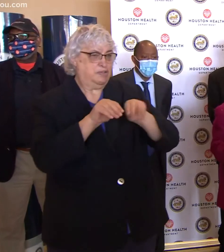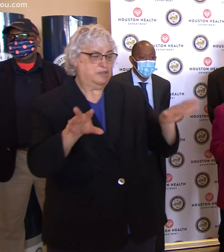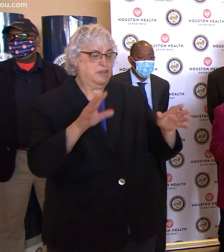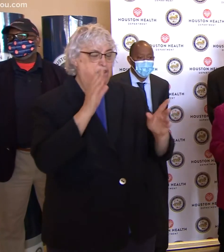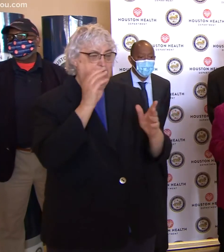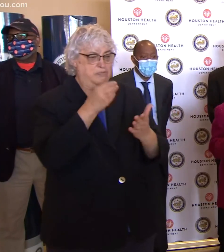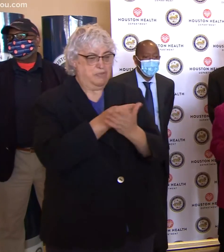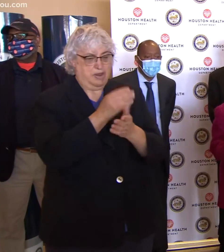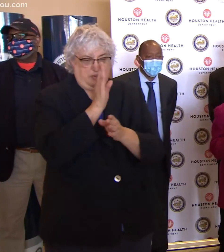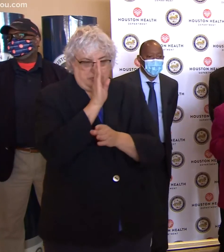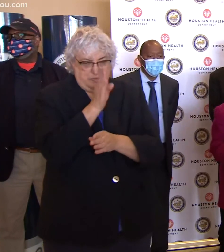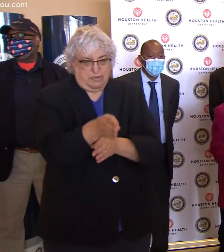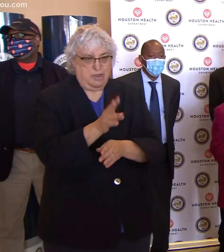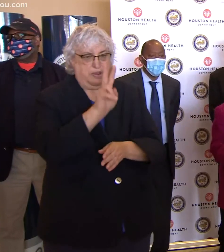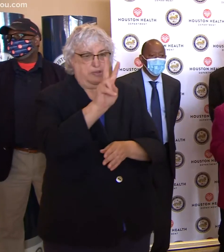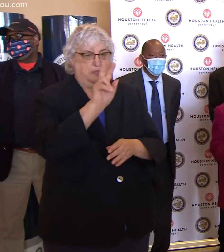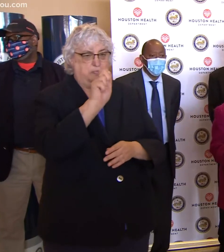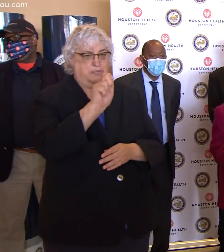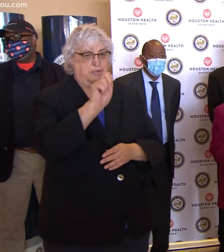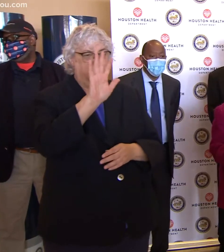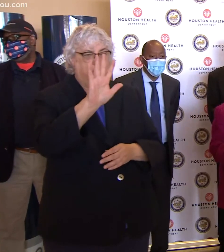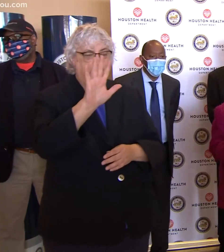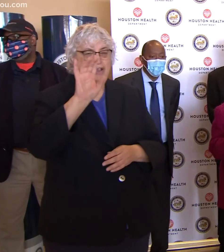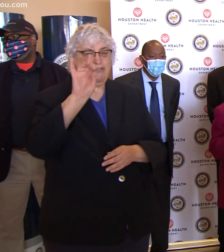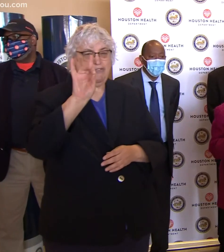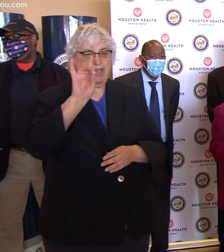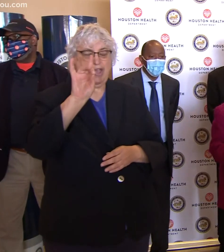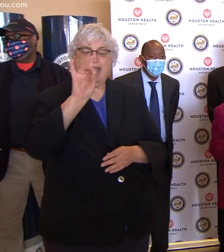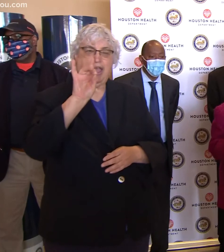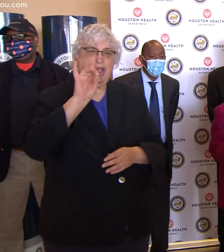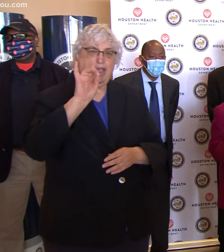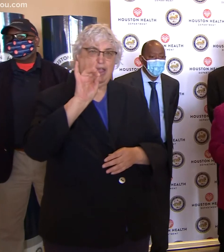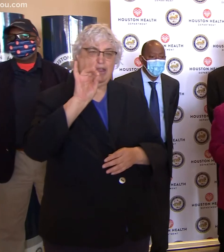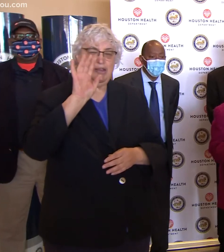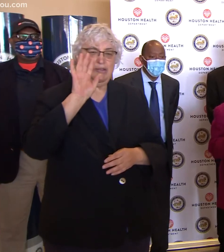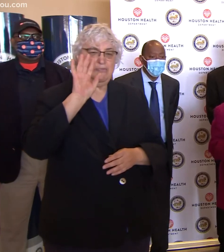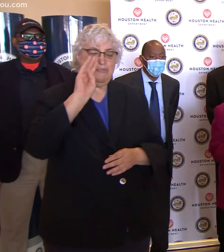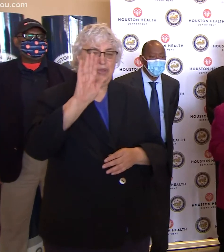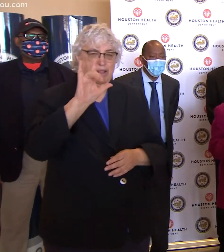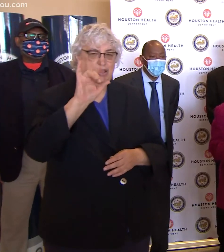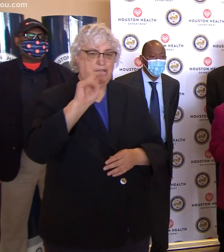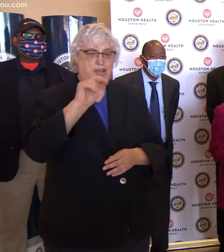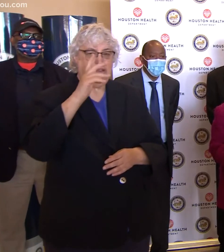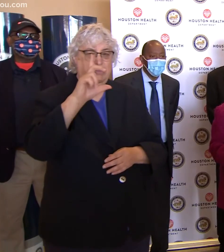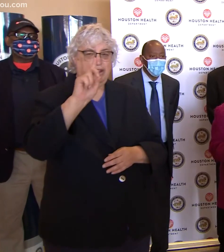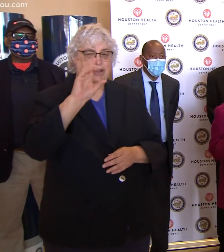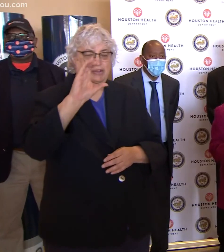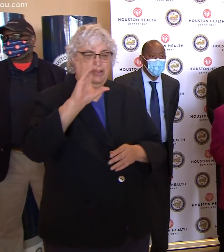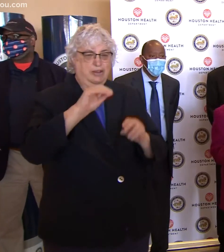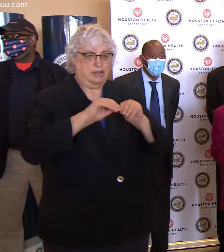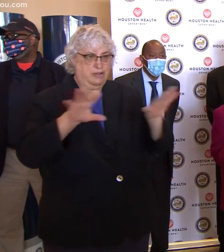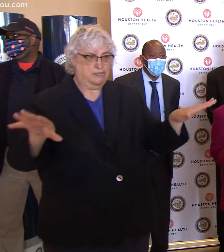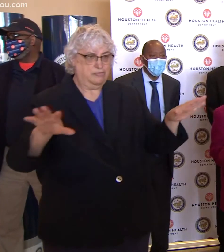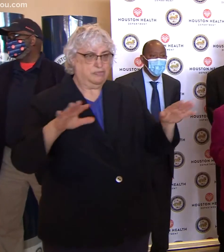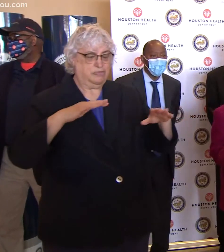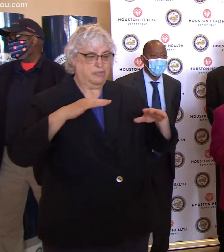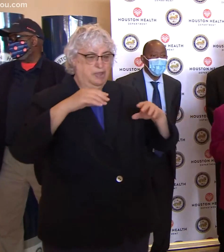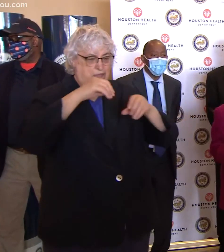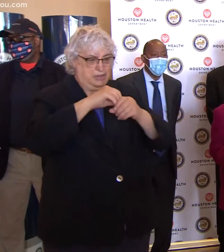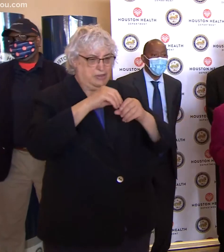direct funding. $2.58 billion is to fund CDC vaccine distribution and